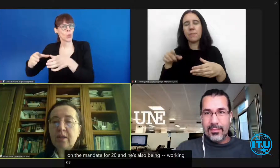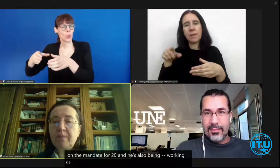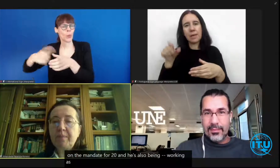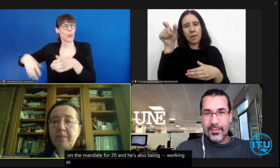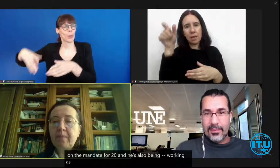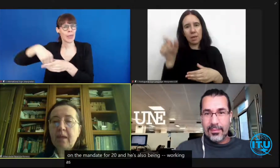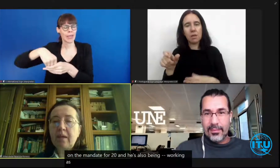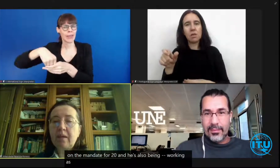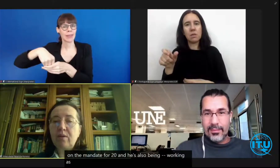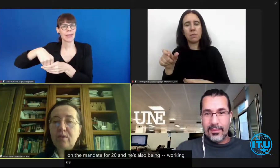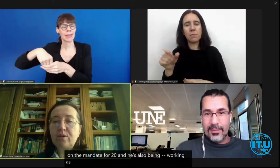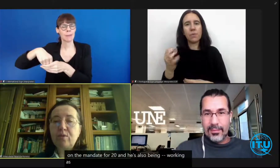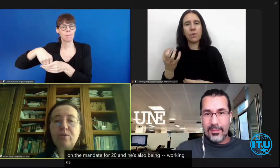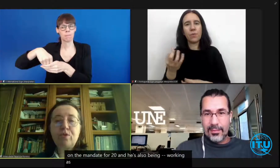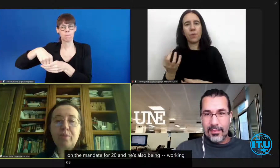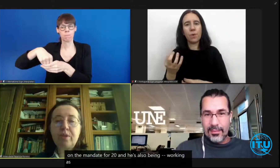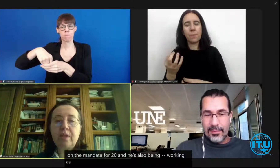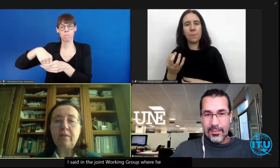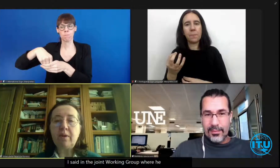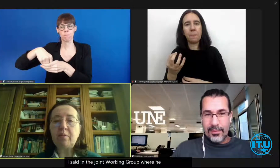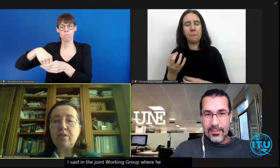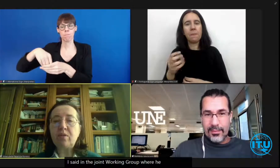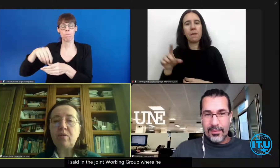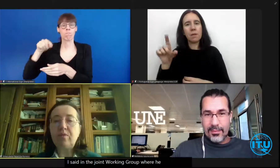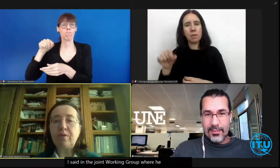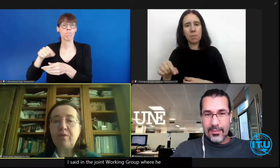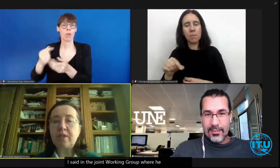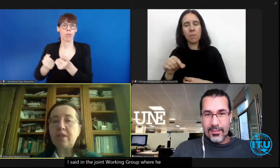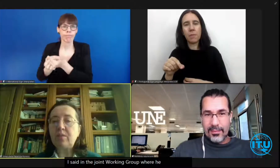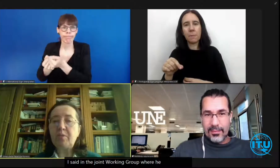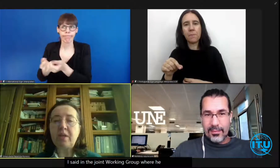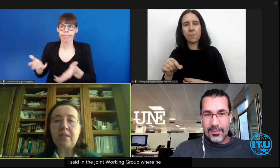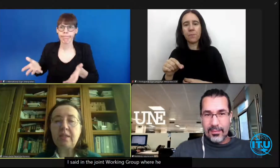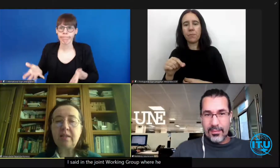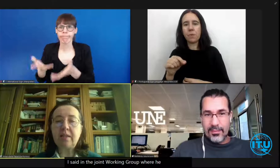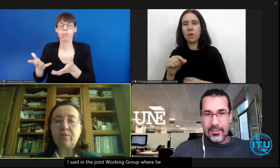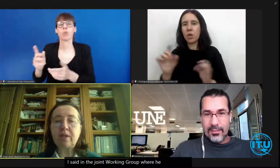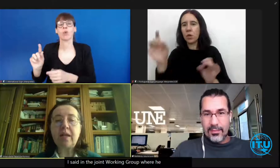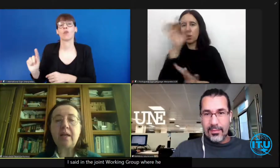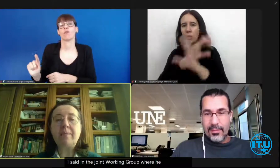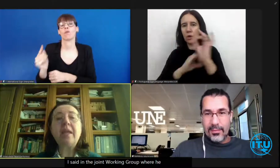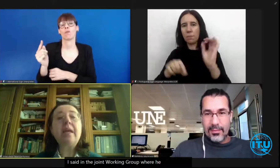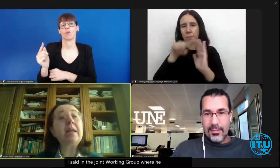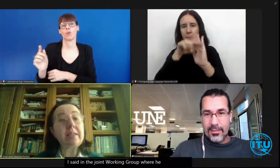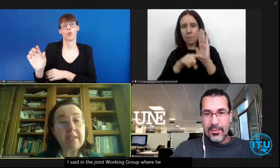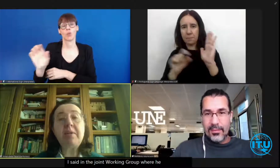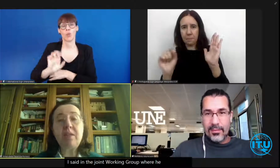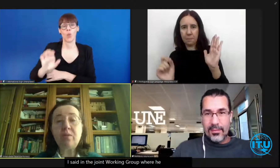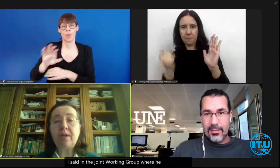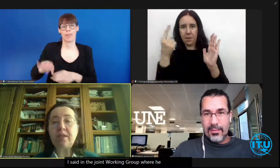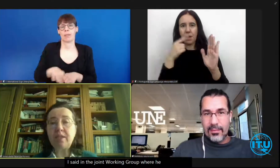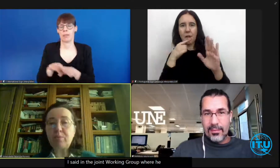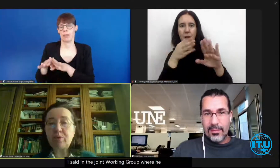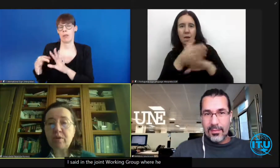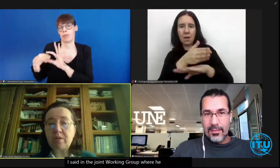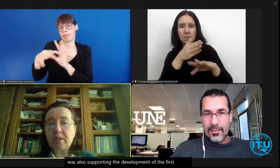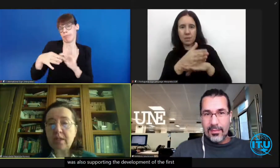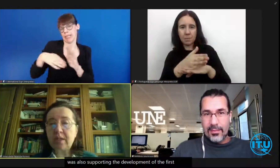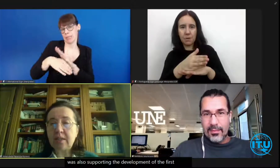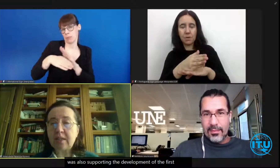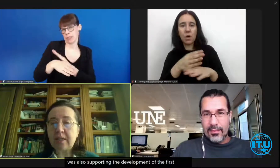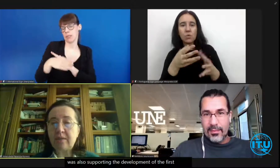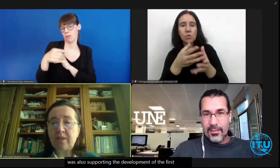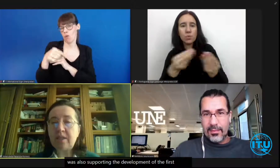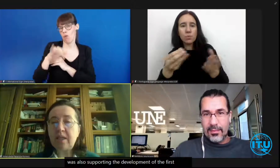was also supporting the development of the first European standard for accessibility of ICT